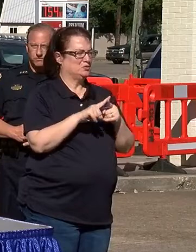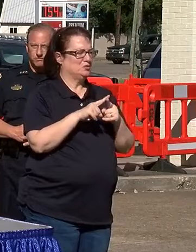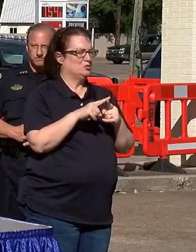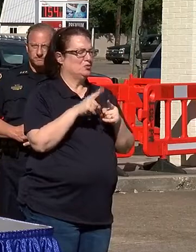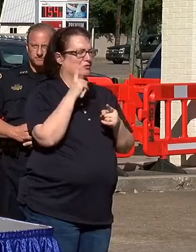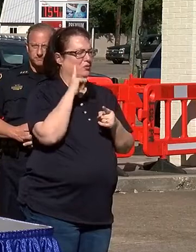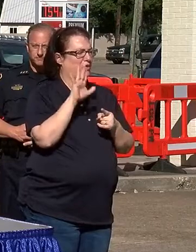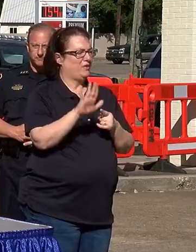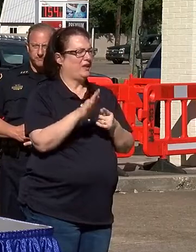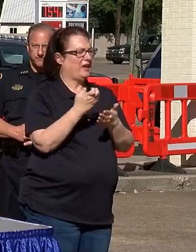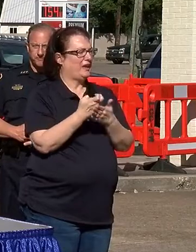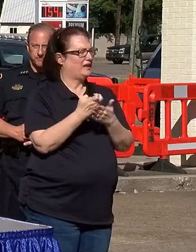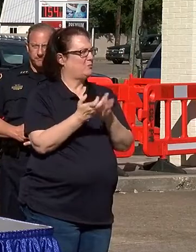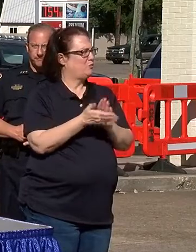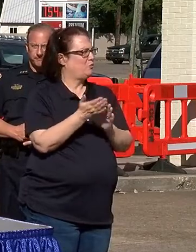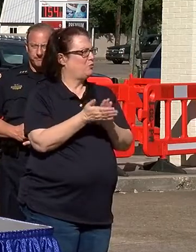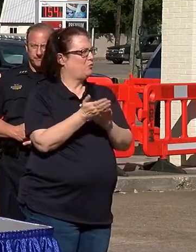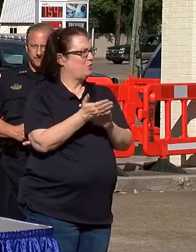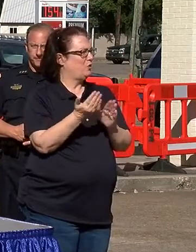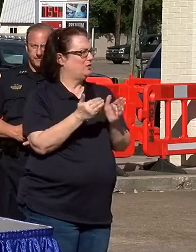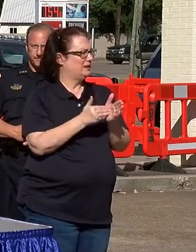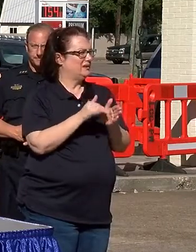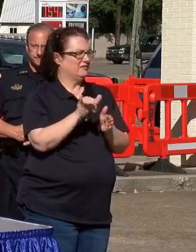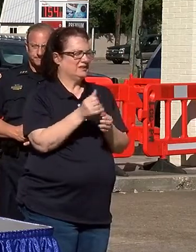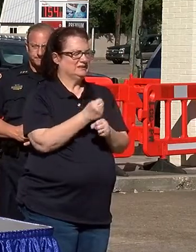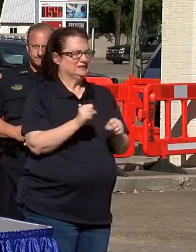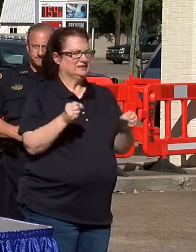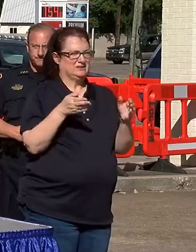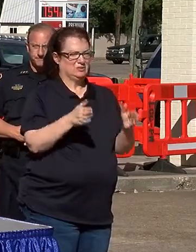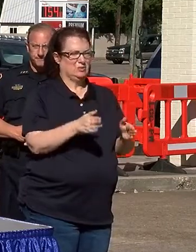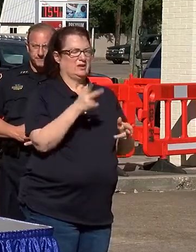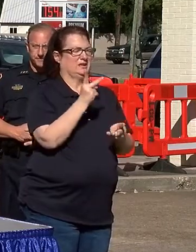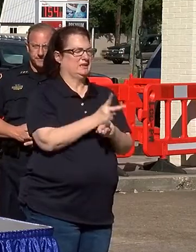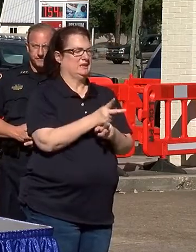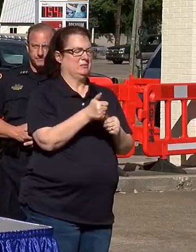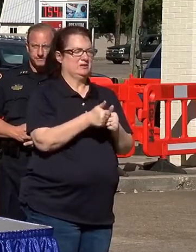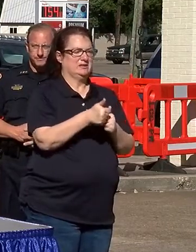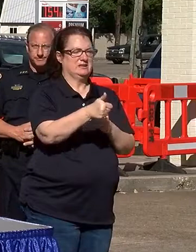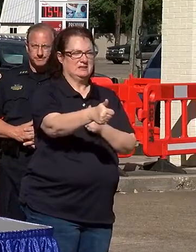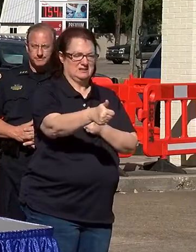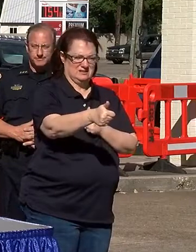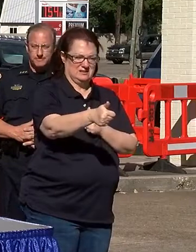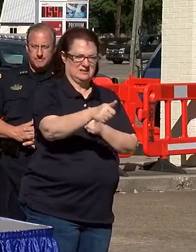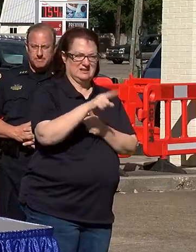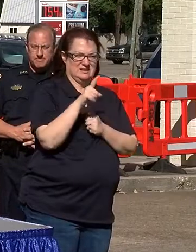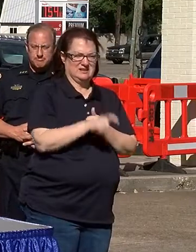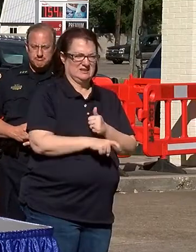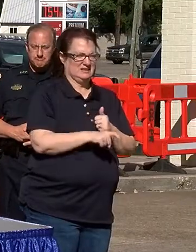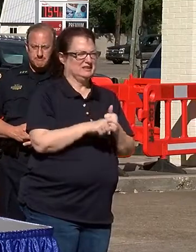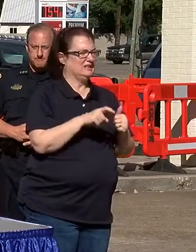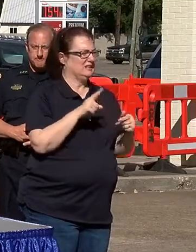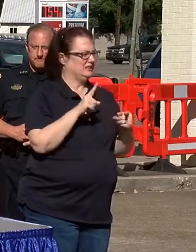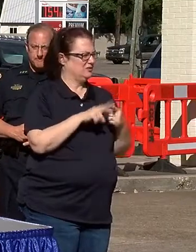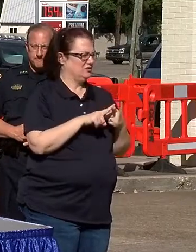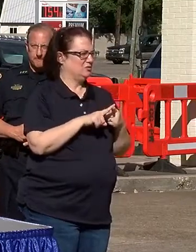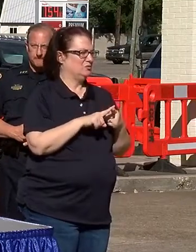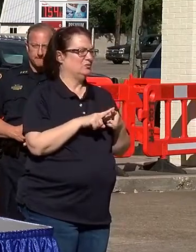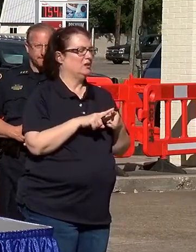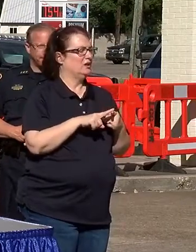could do so safely, we just keep our distance, and we need to start bringing our lives back